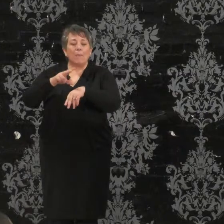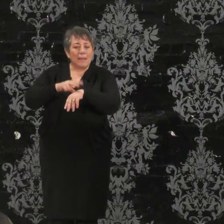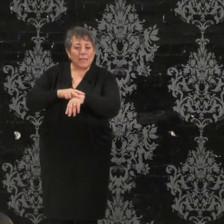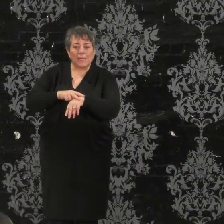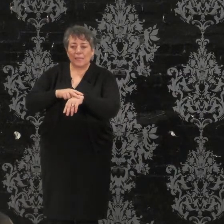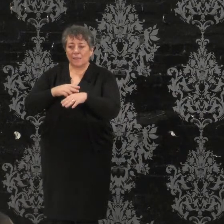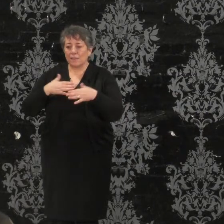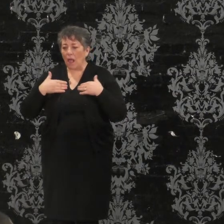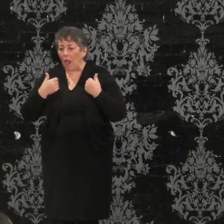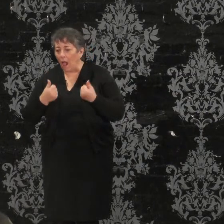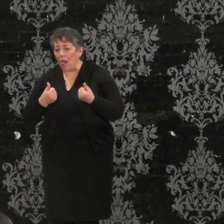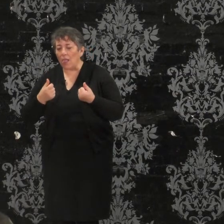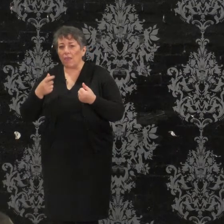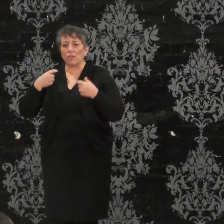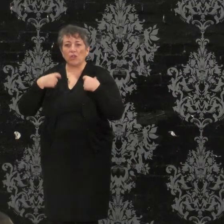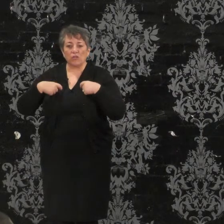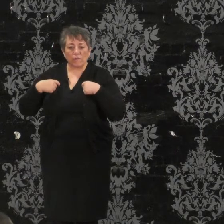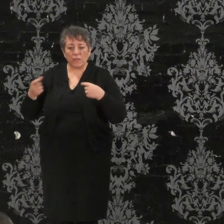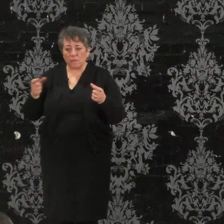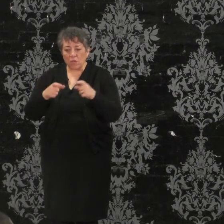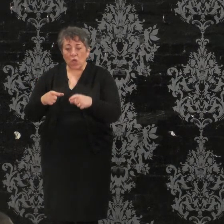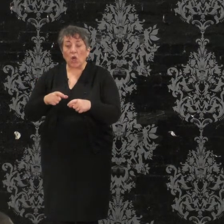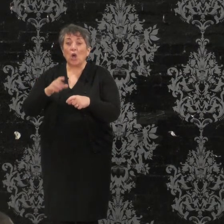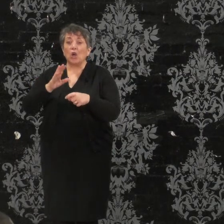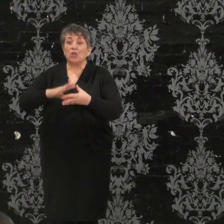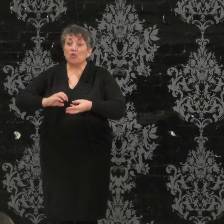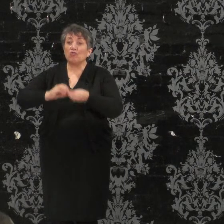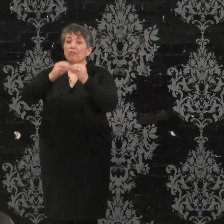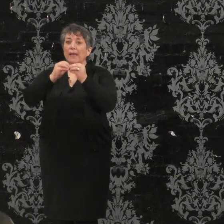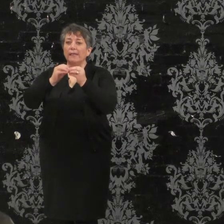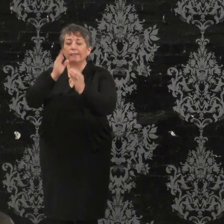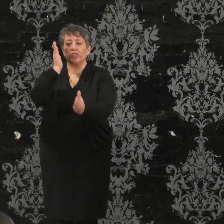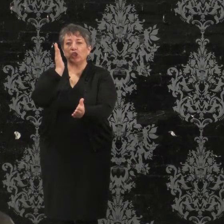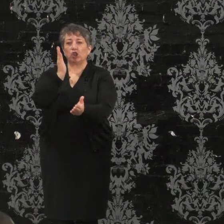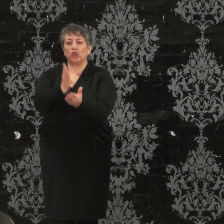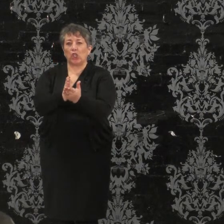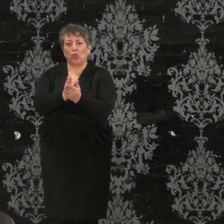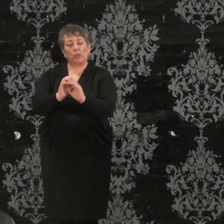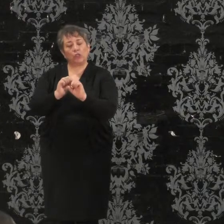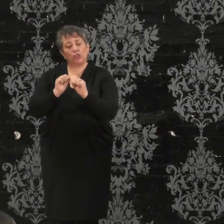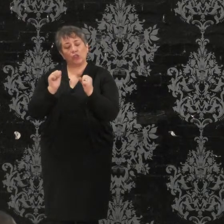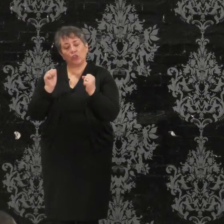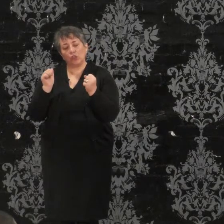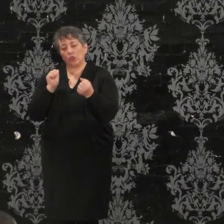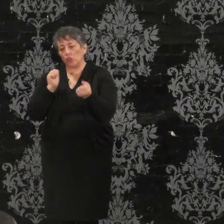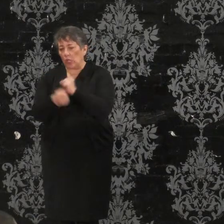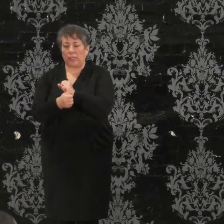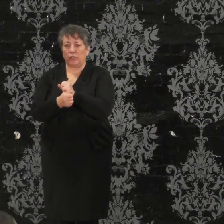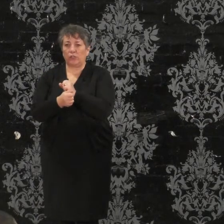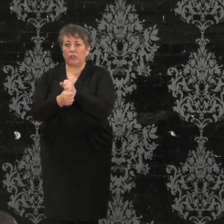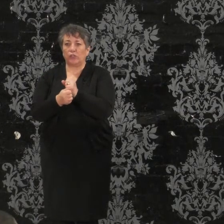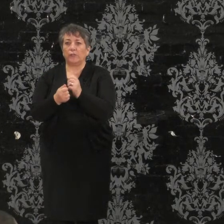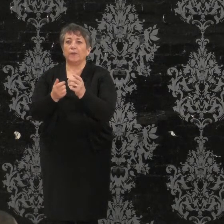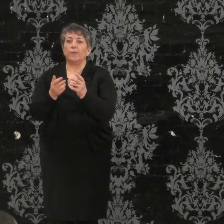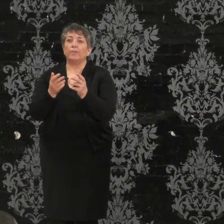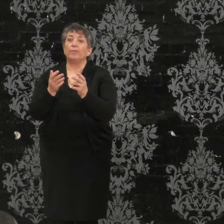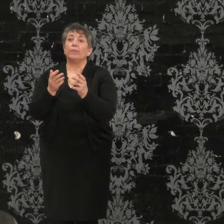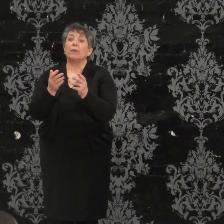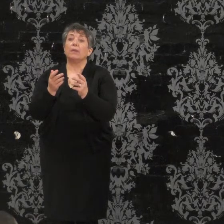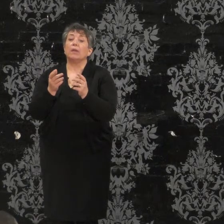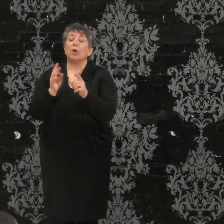genuine change. The core principle behind all its work is that violence